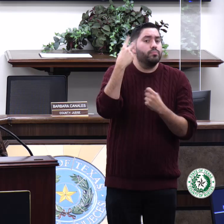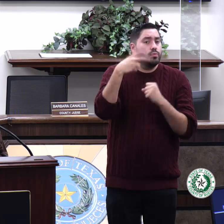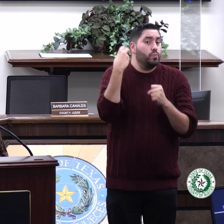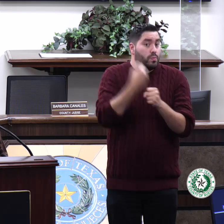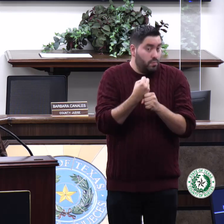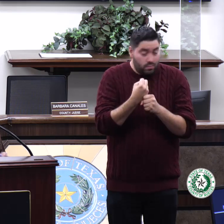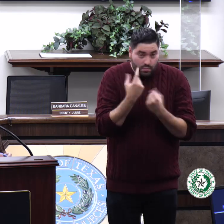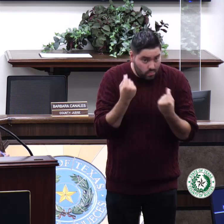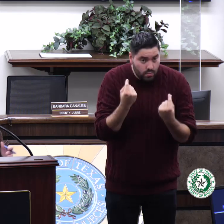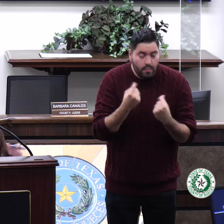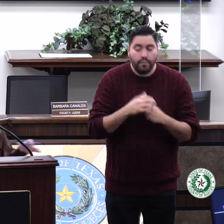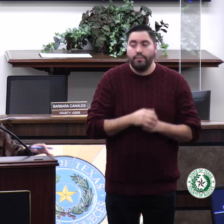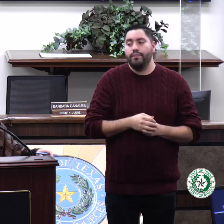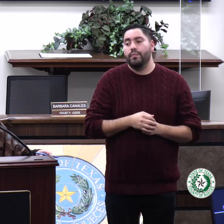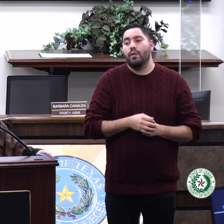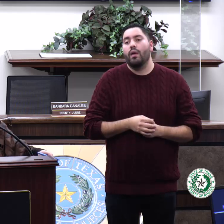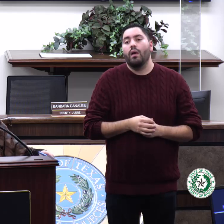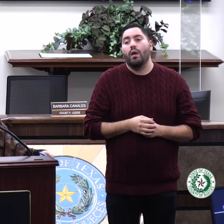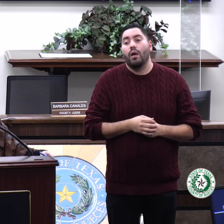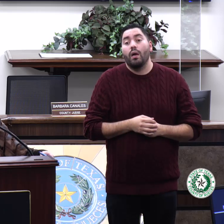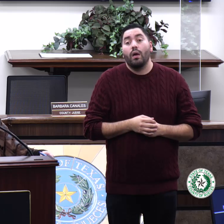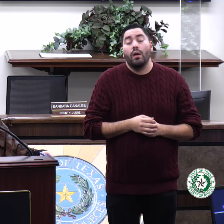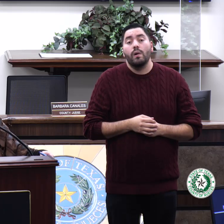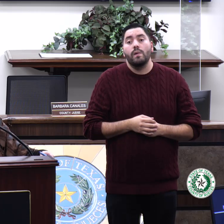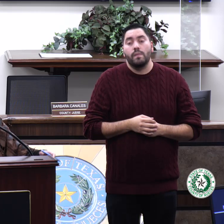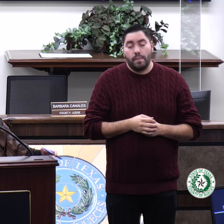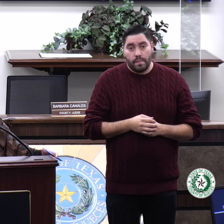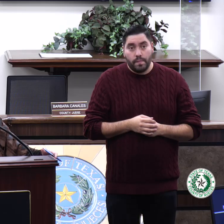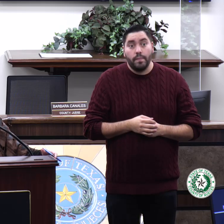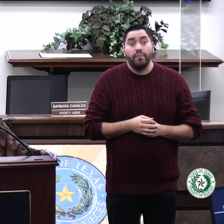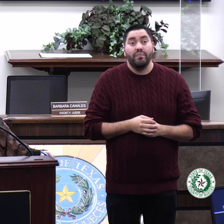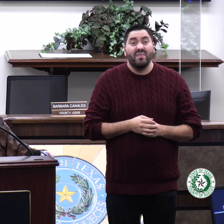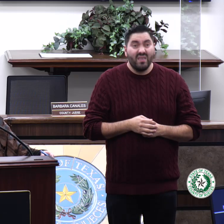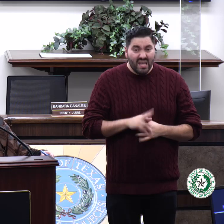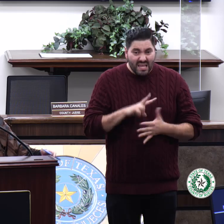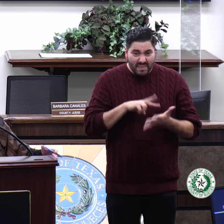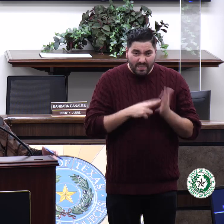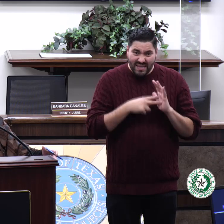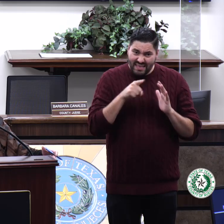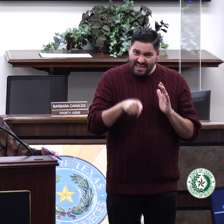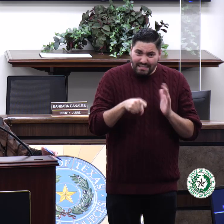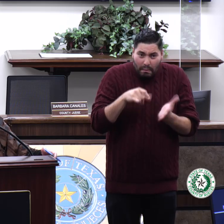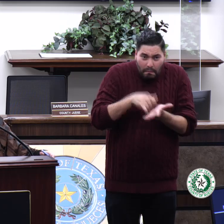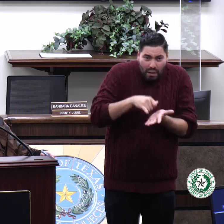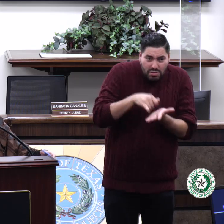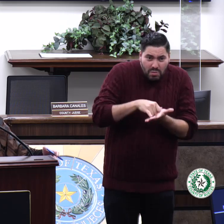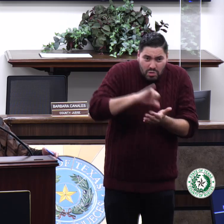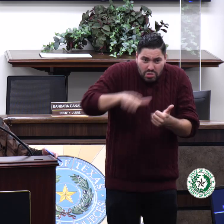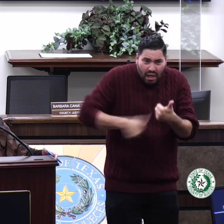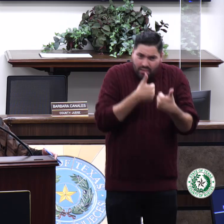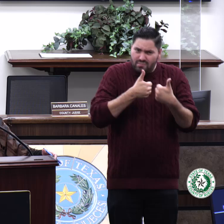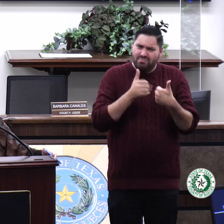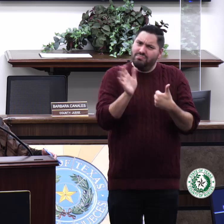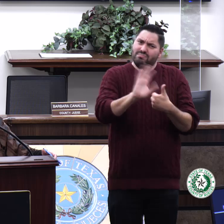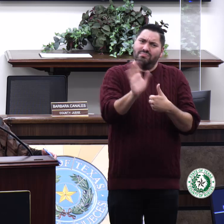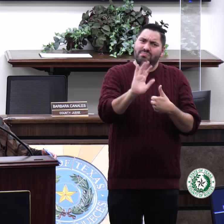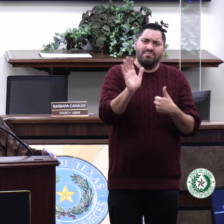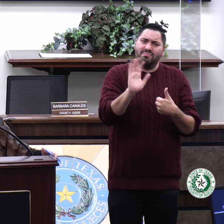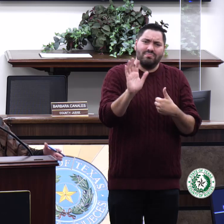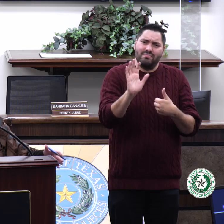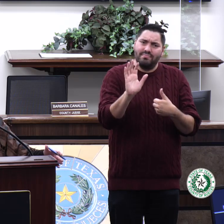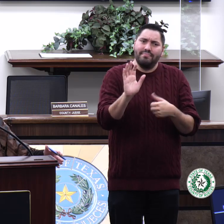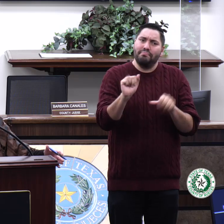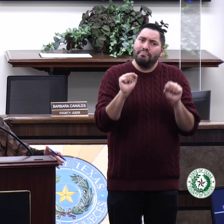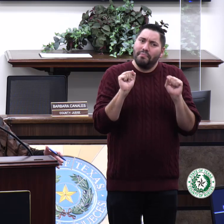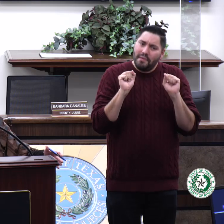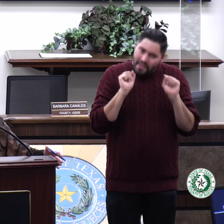years is that there is no challenge too big for all of us to deal with if